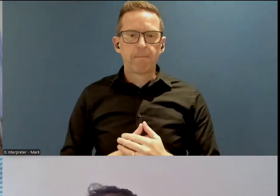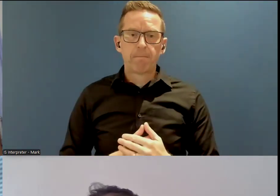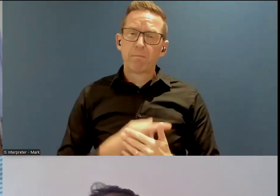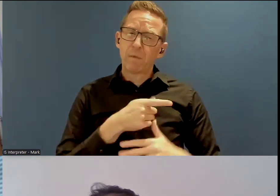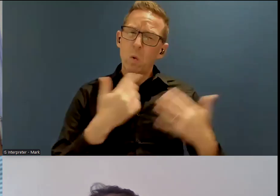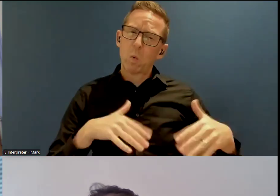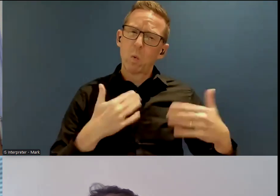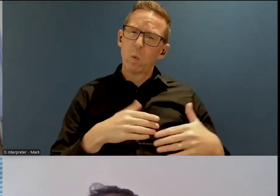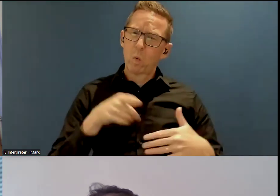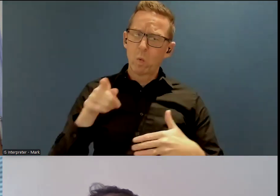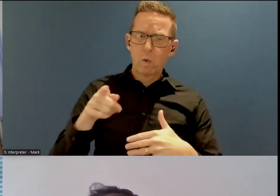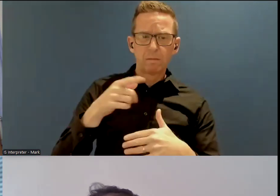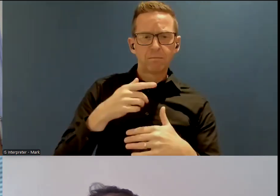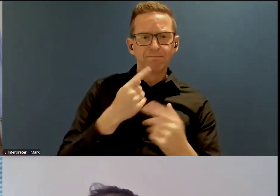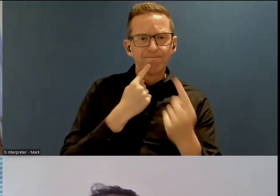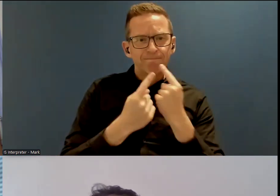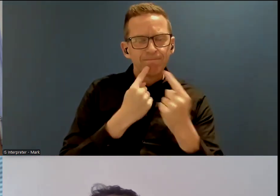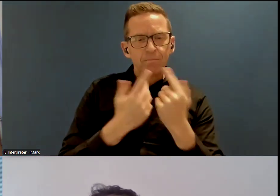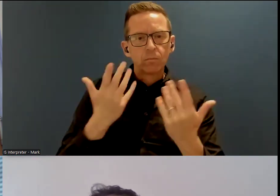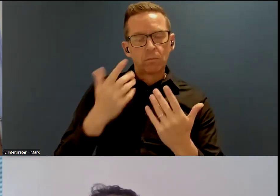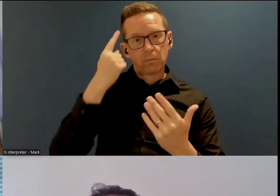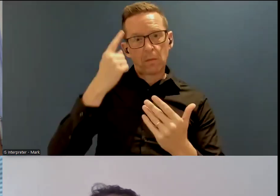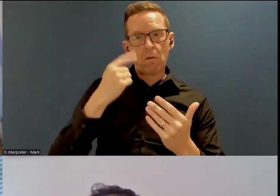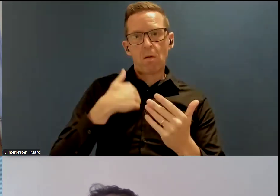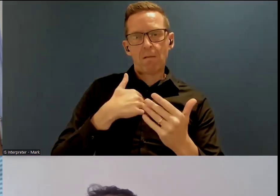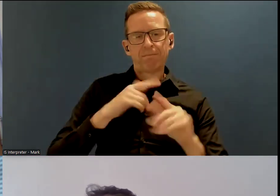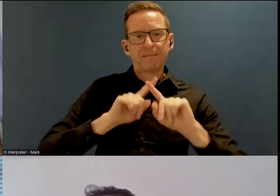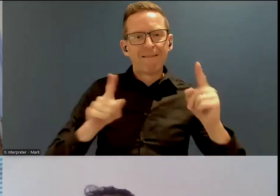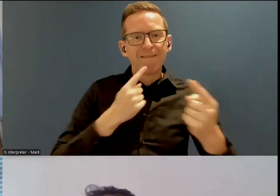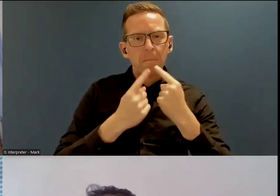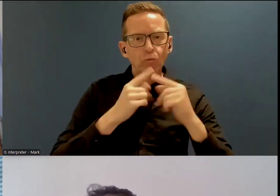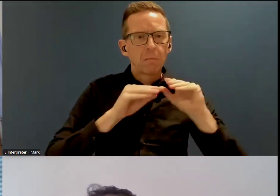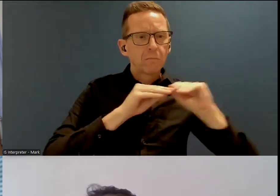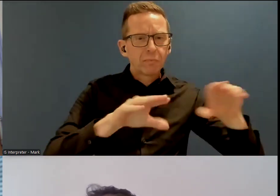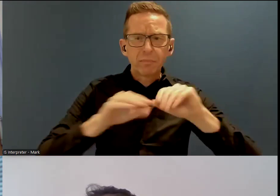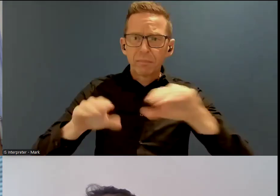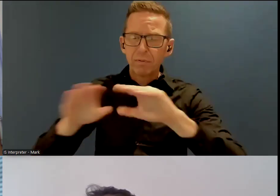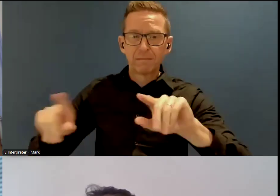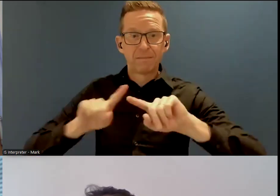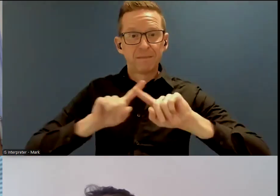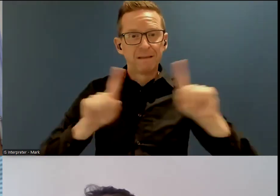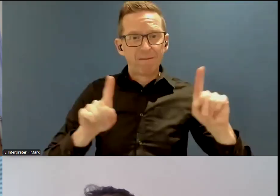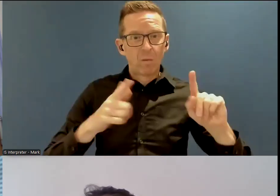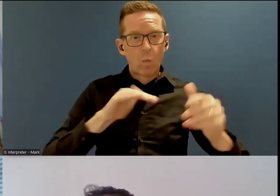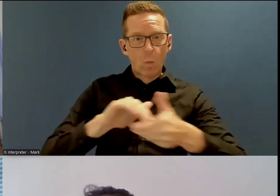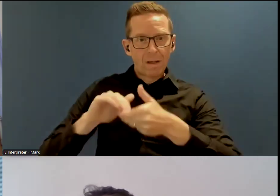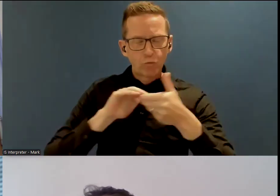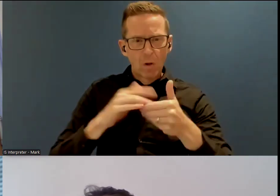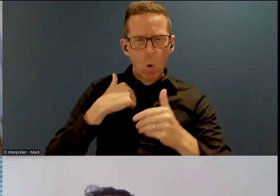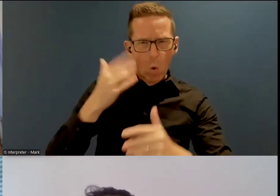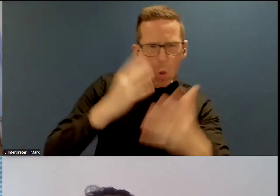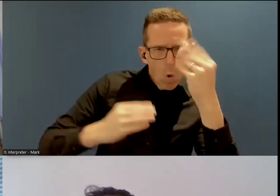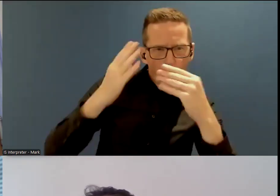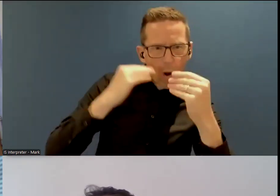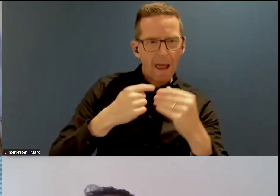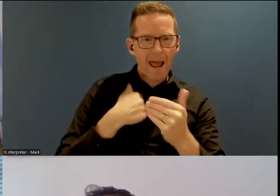sharing within organizations, across organizations, the kind of learnings that we have from advocacy that's taken place